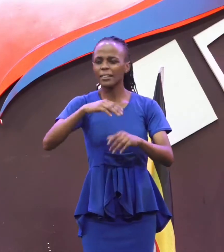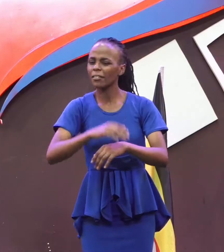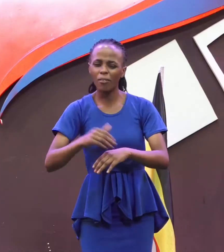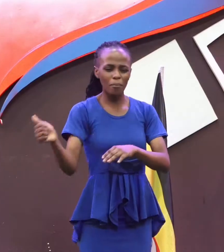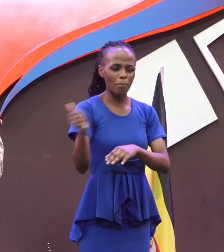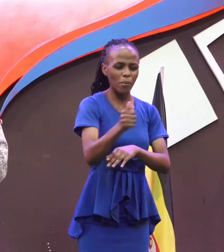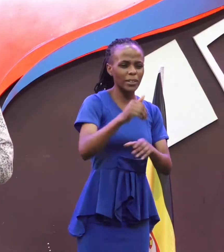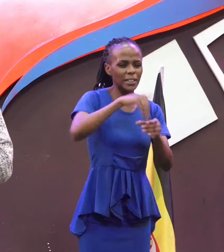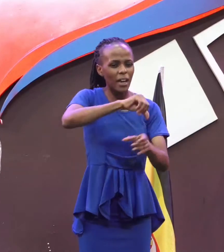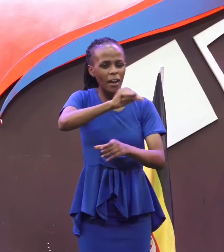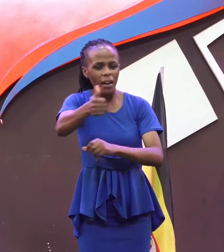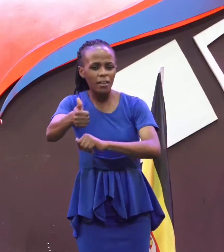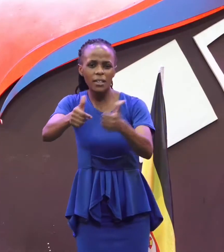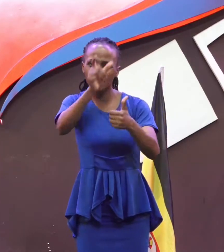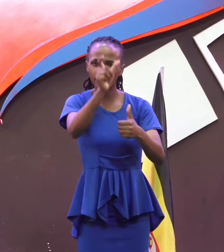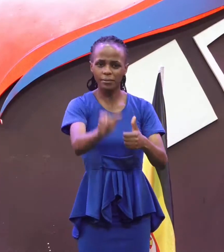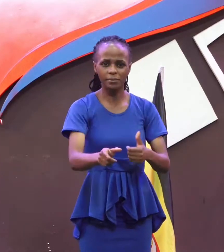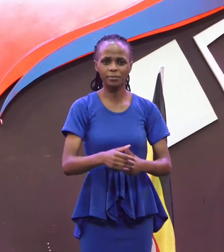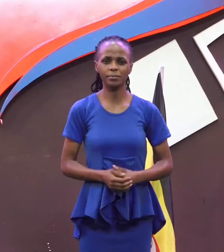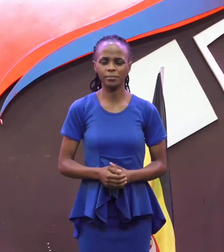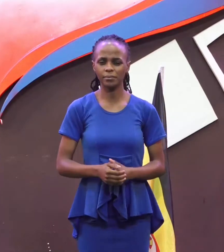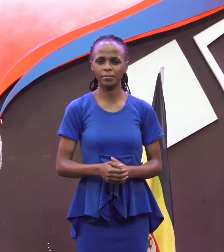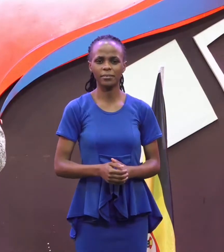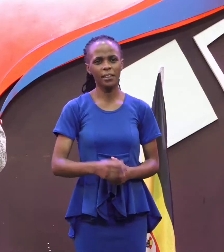They don't fix in another person.